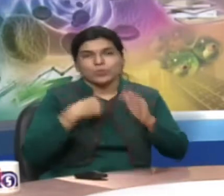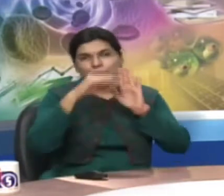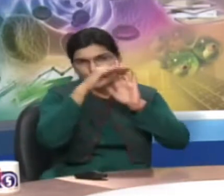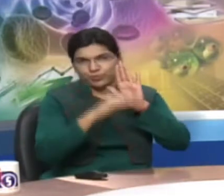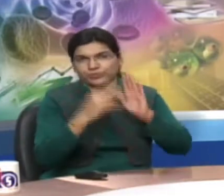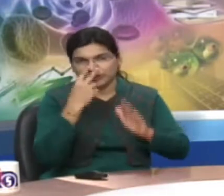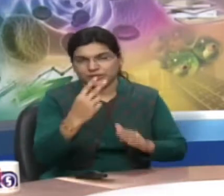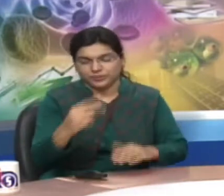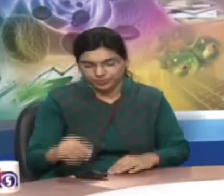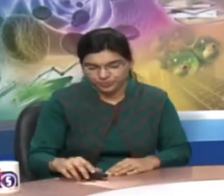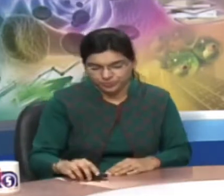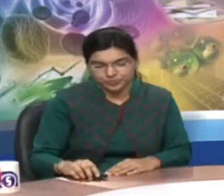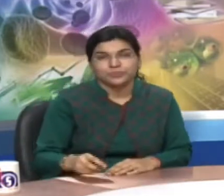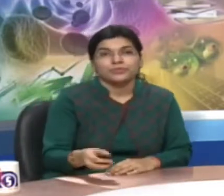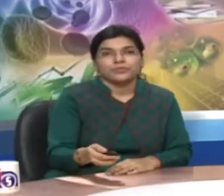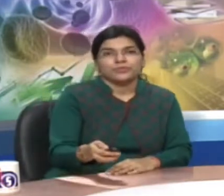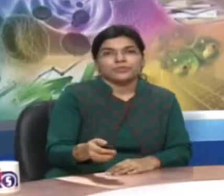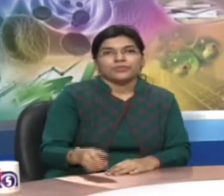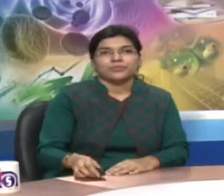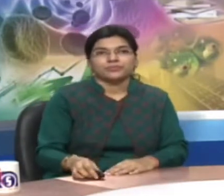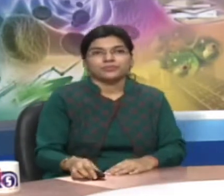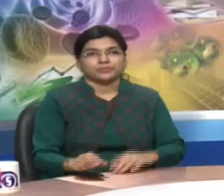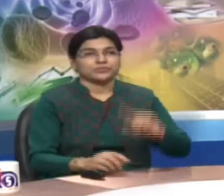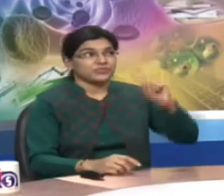So making the opposite words. Let's show you some examples.